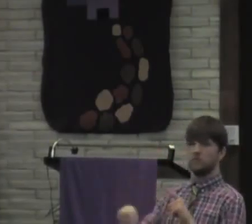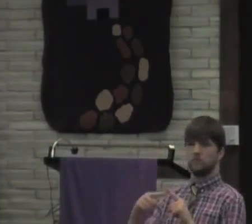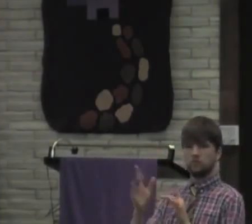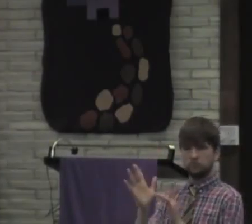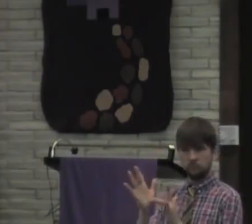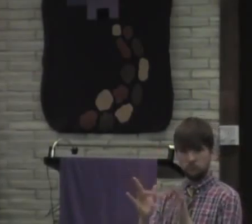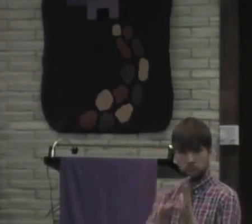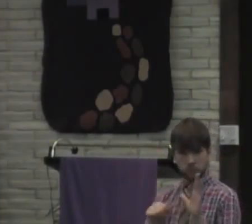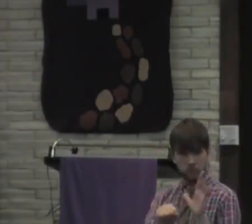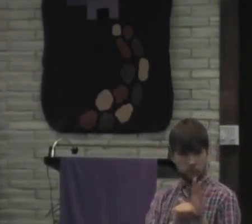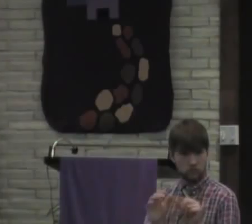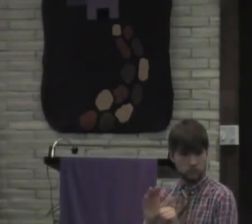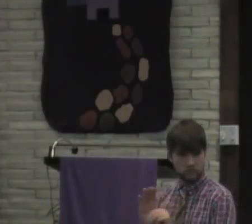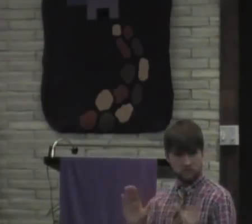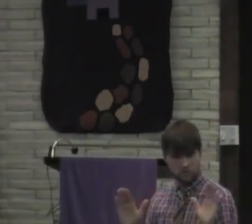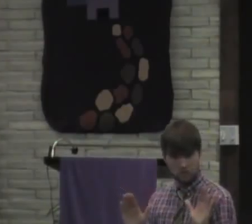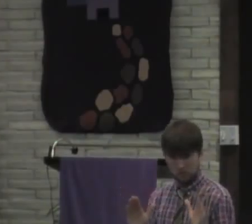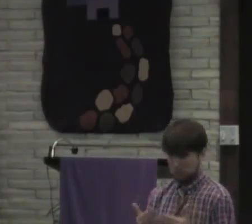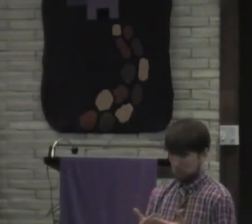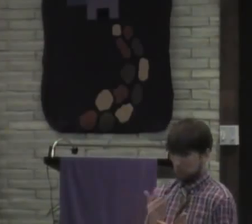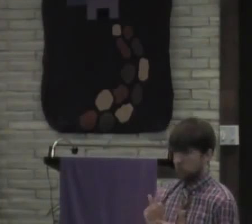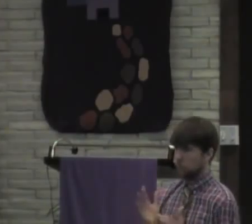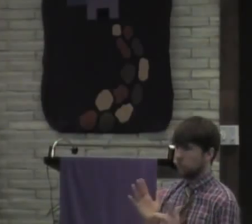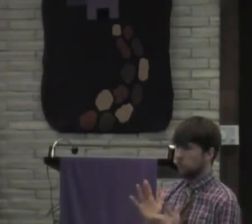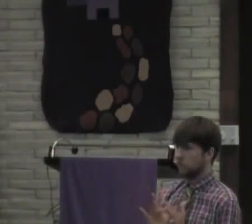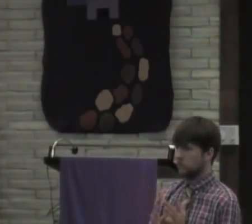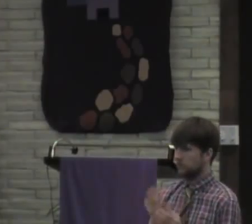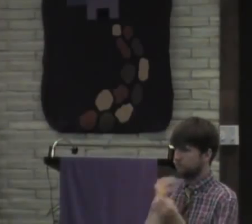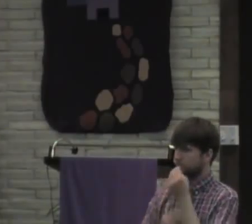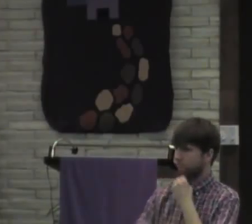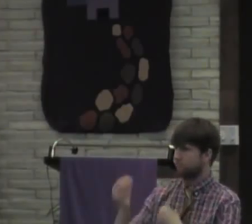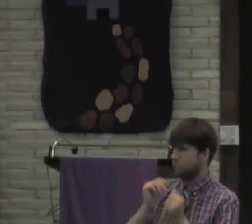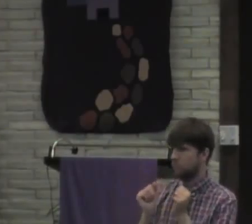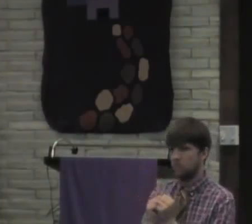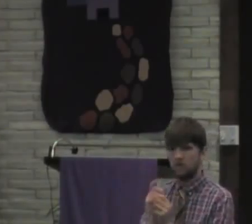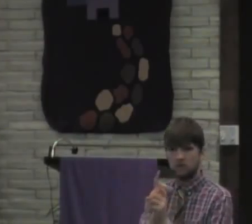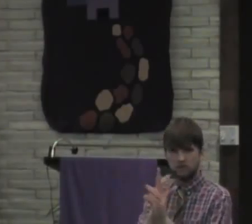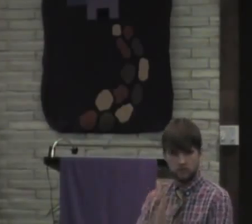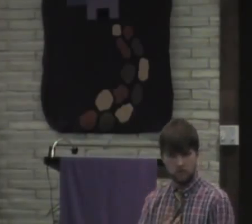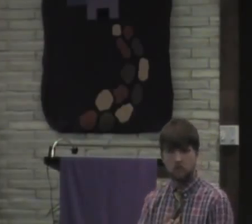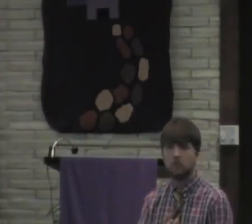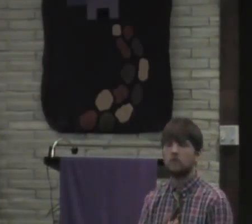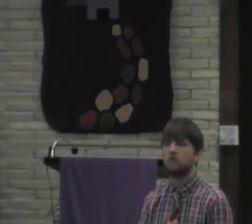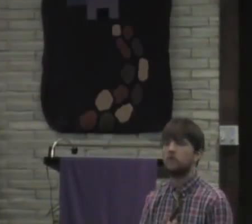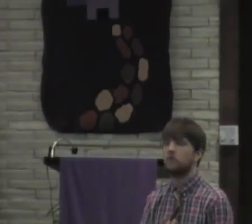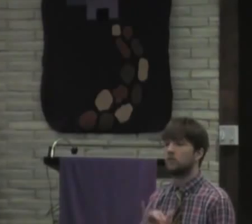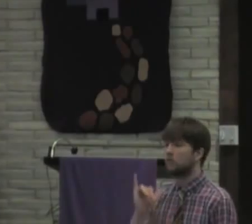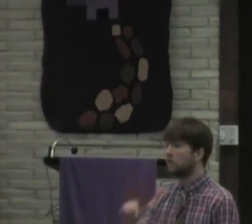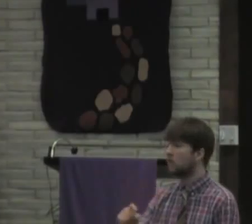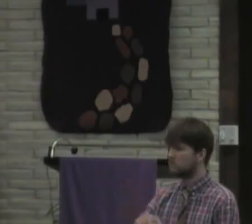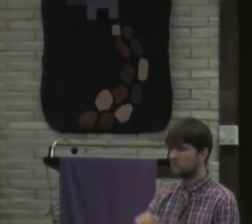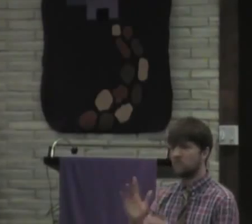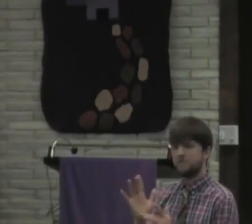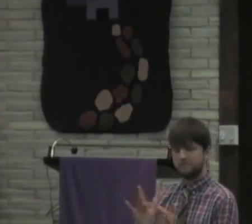And now remember that night when Jesus was crucified, the night before when he ate with his disciples.